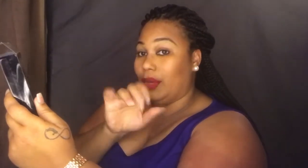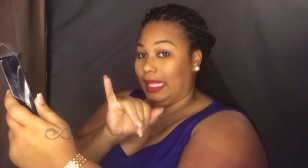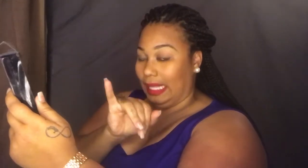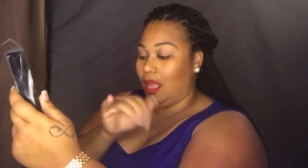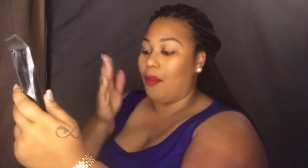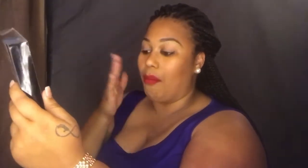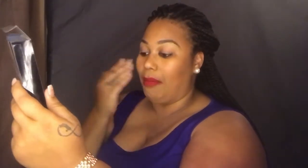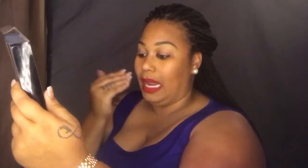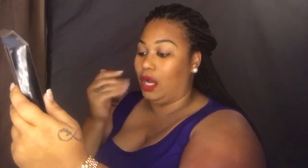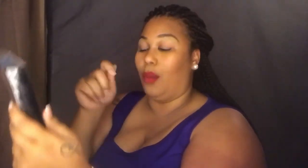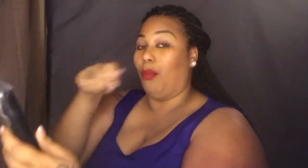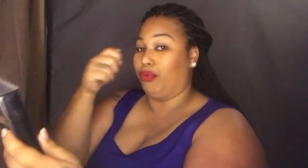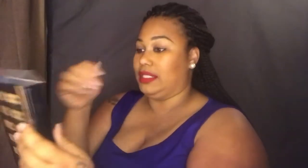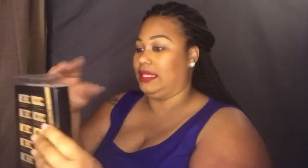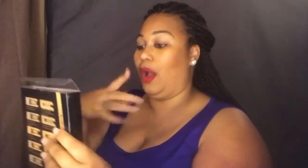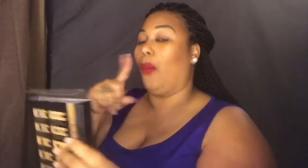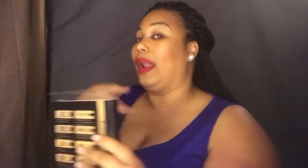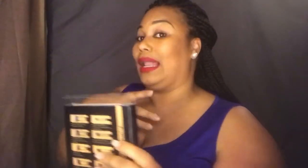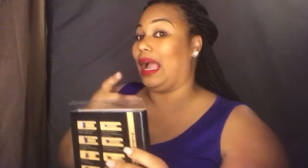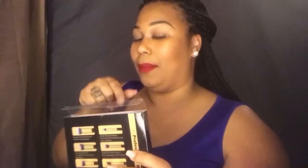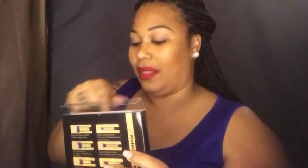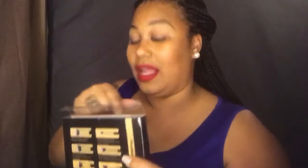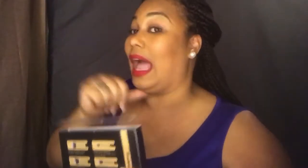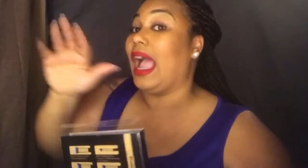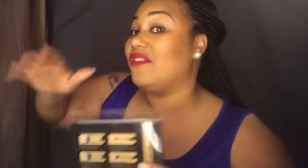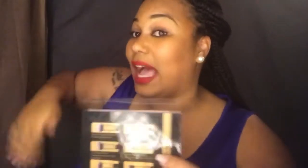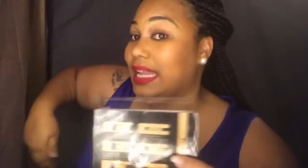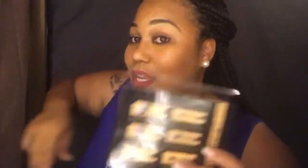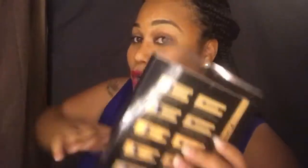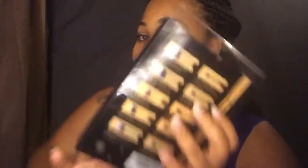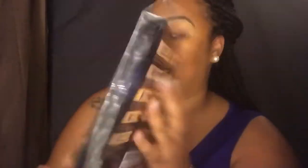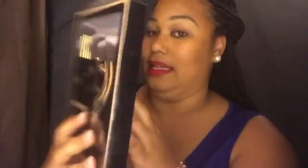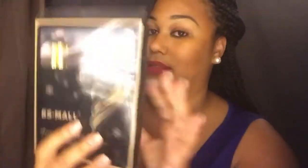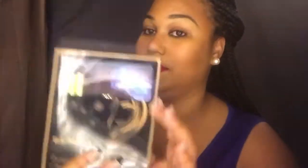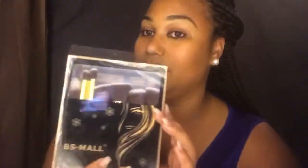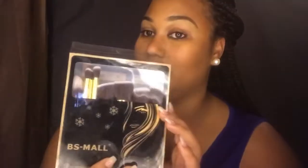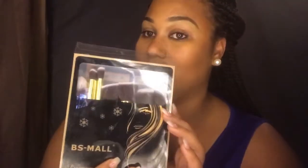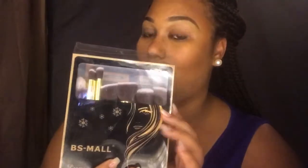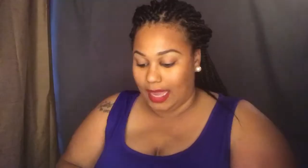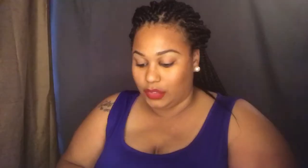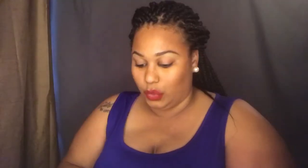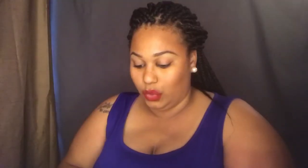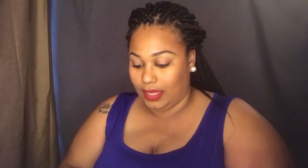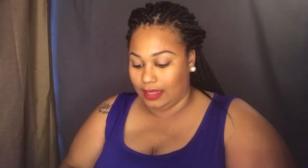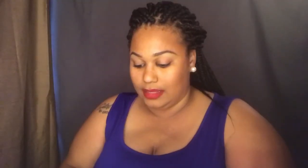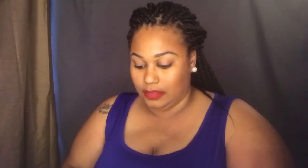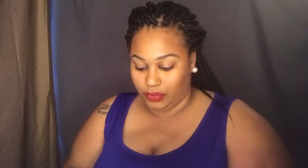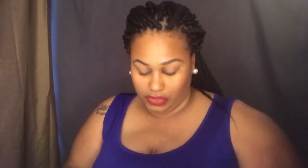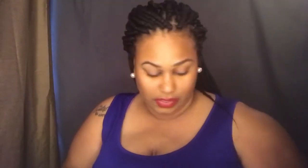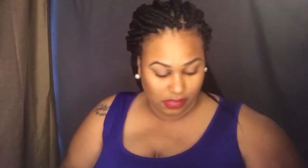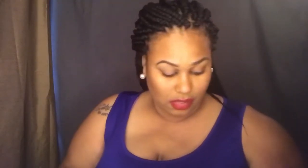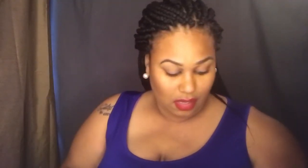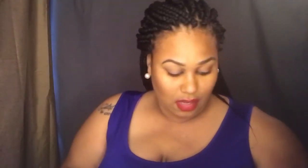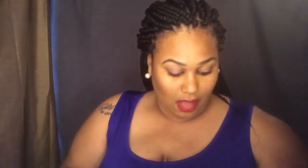Kabuki makeup brush set. And what I like about it, now I have not yet used these. Okay, so look at these brushes. Hold